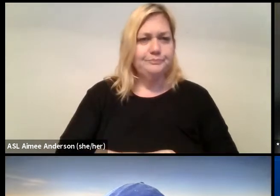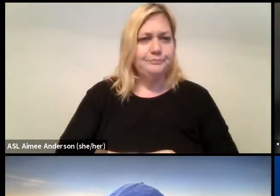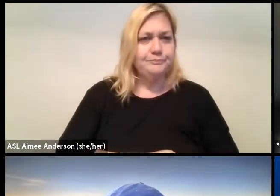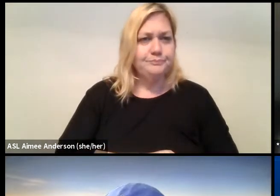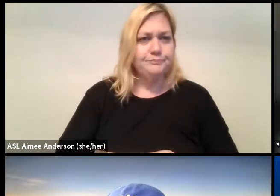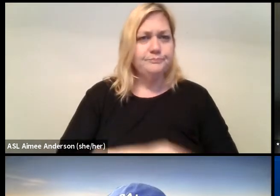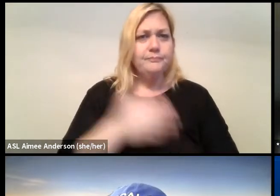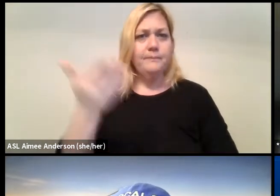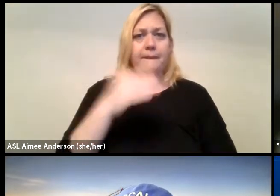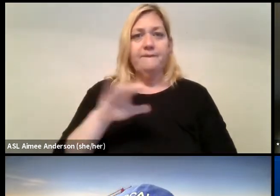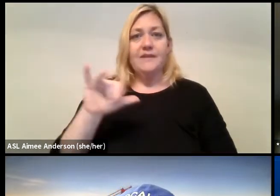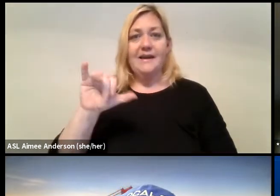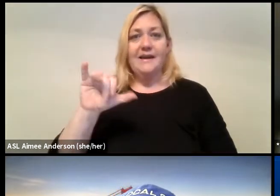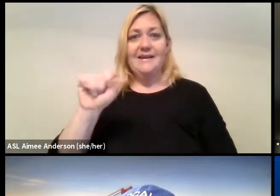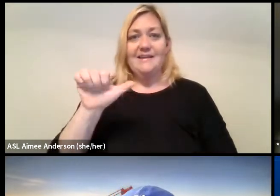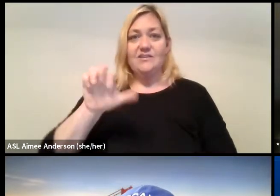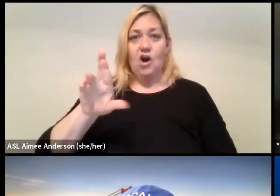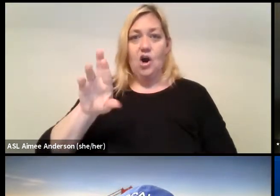And then we have Yasar Dabur.